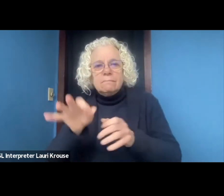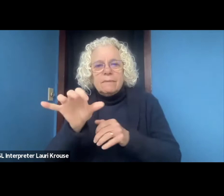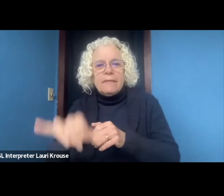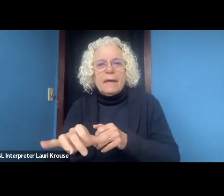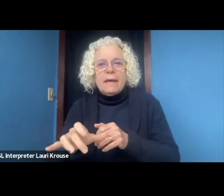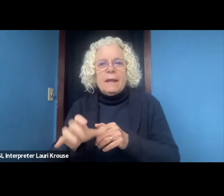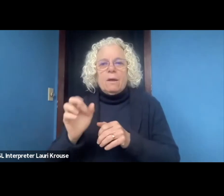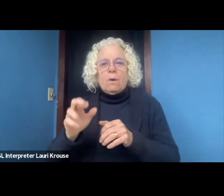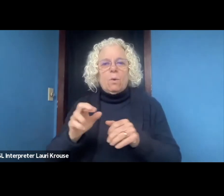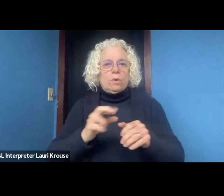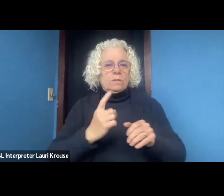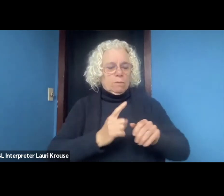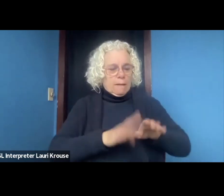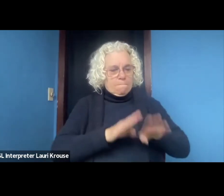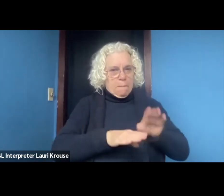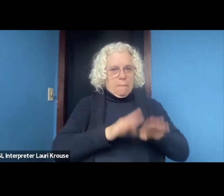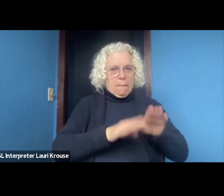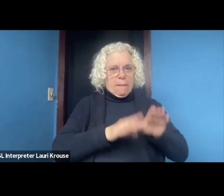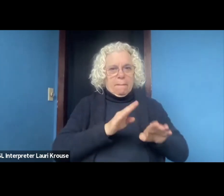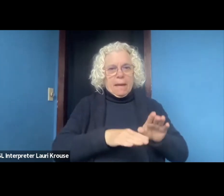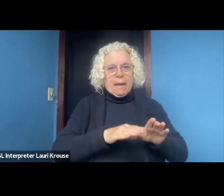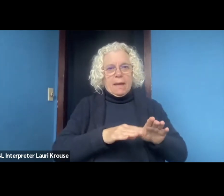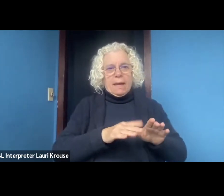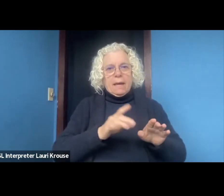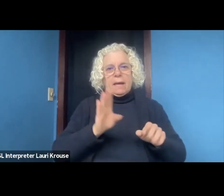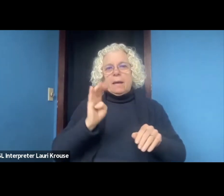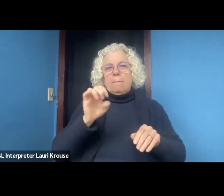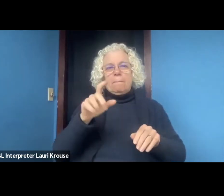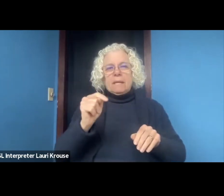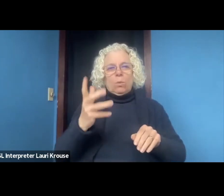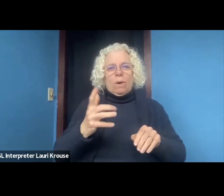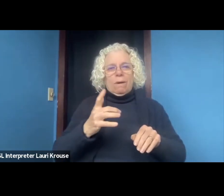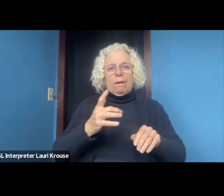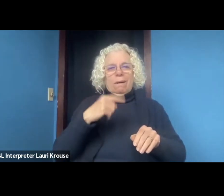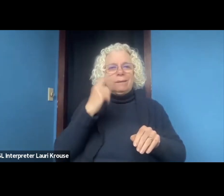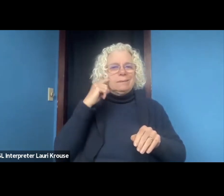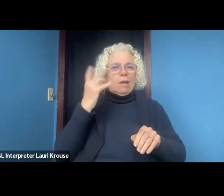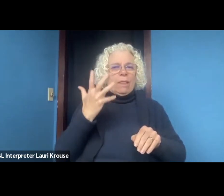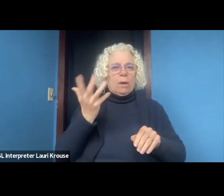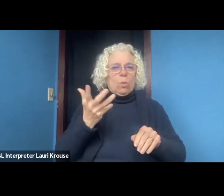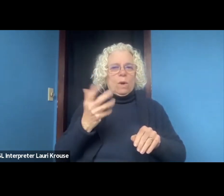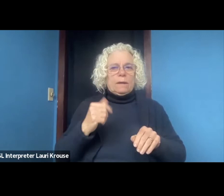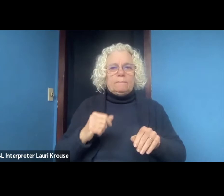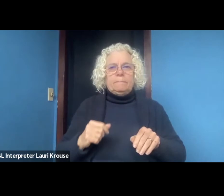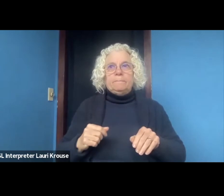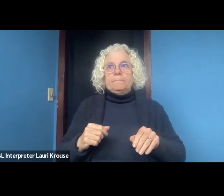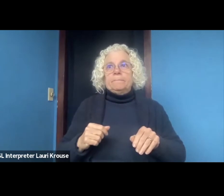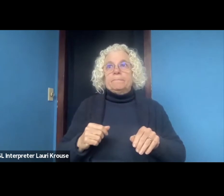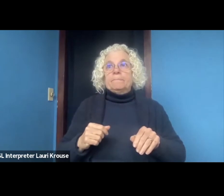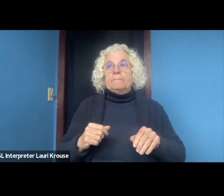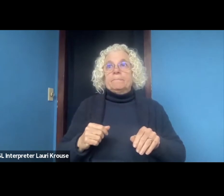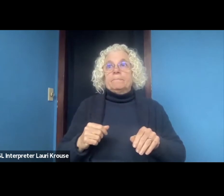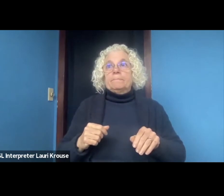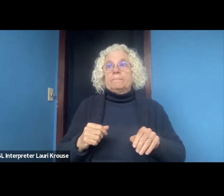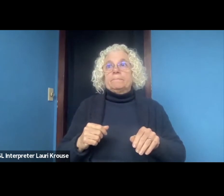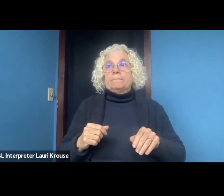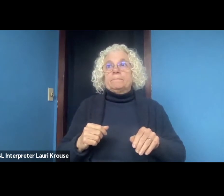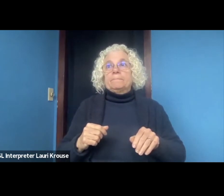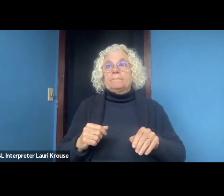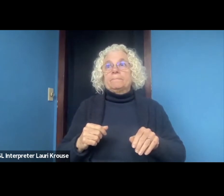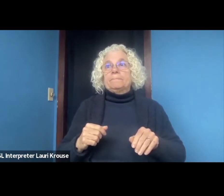like what beat do you think could go with this song here? And I'm welcome to take your